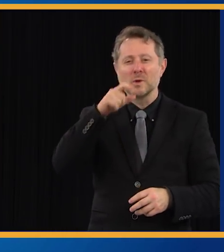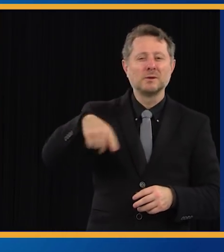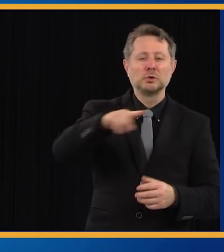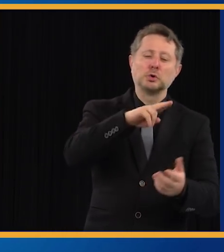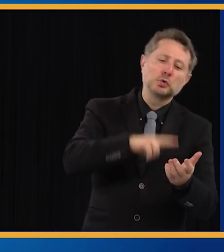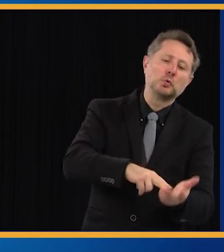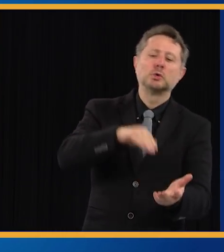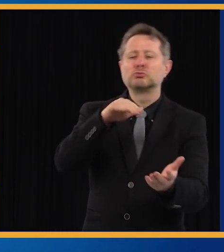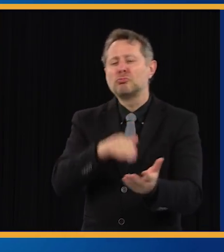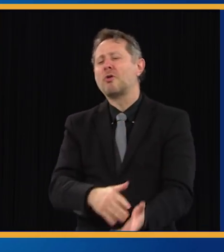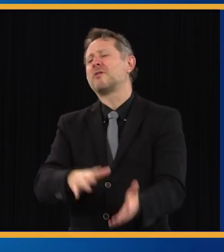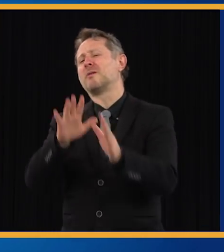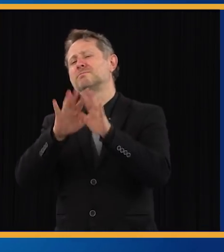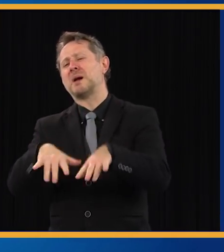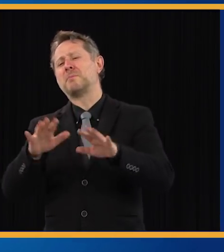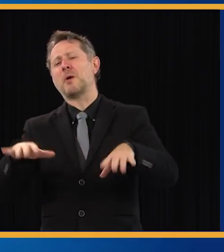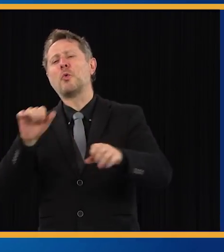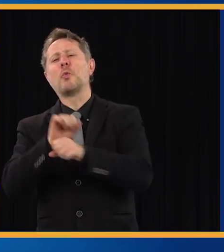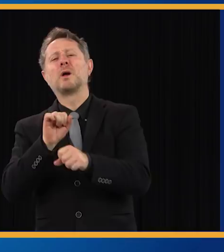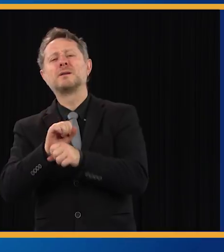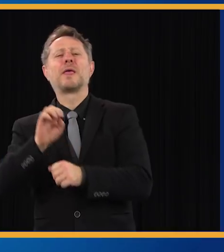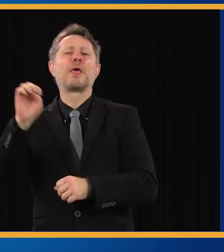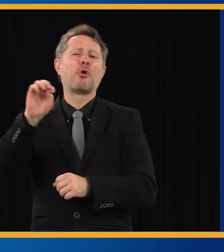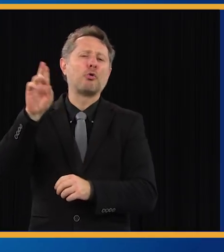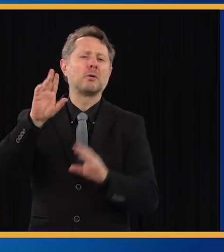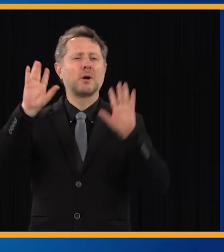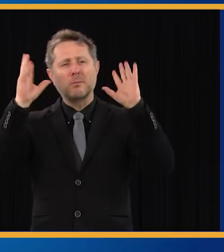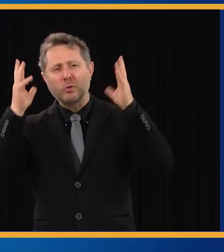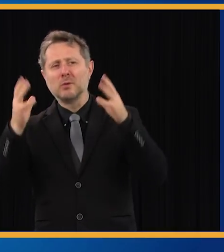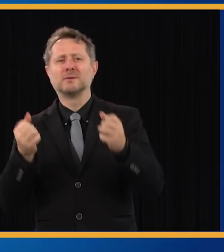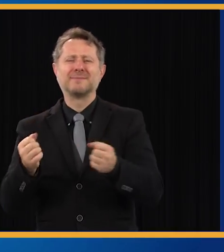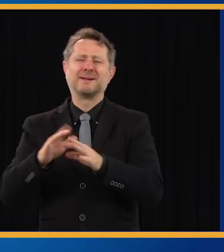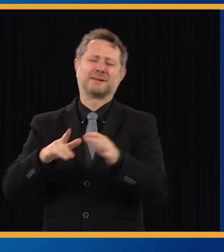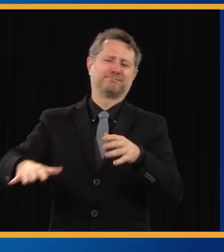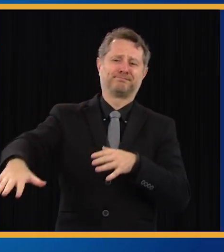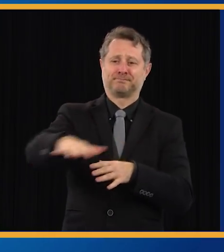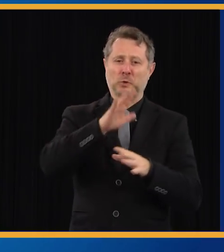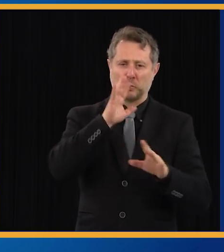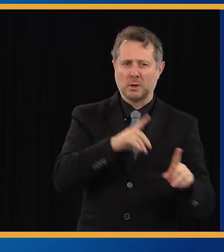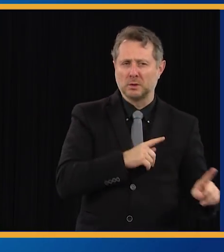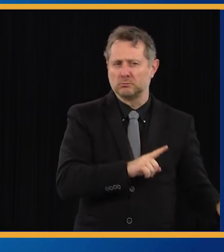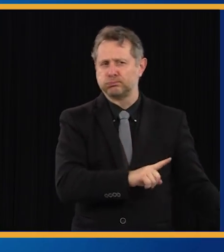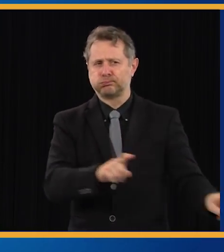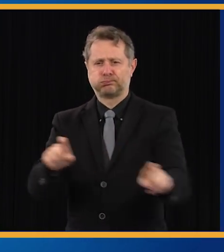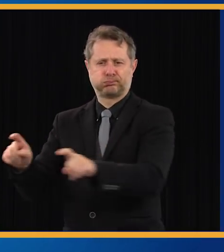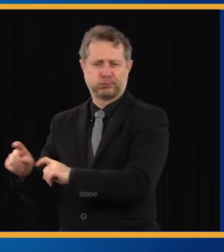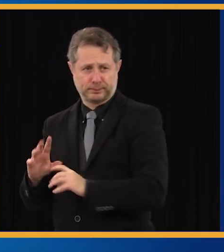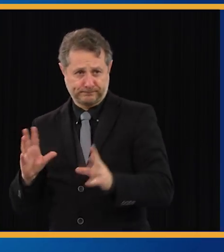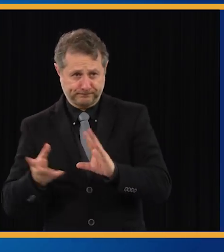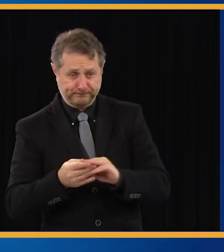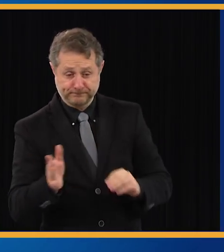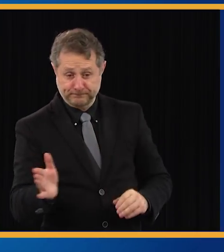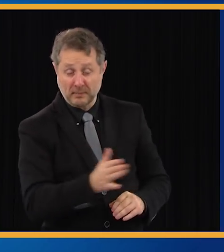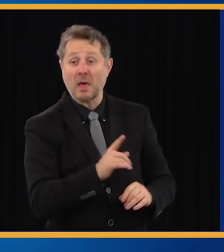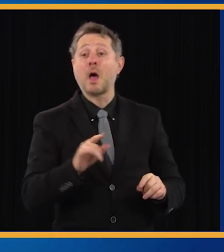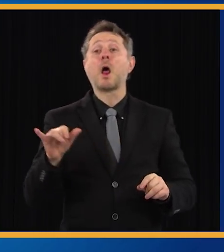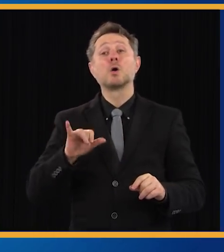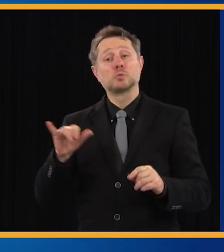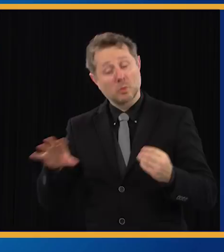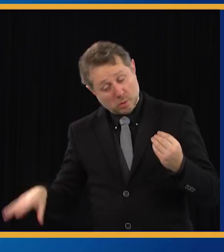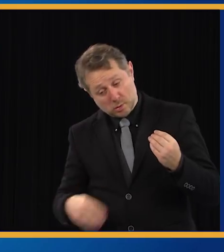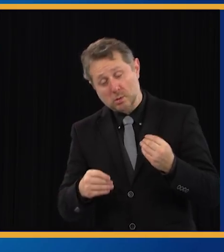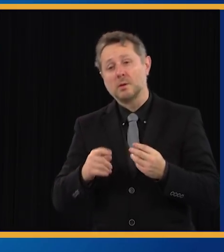doctors who are in the emergency rooms to find out their situation. And we'll be doing 1,000